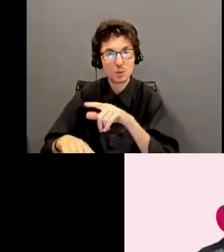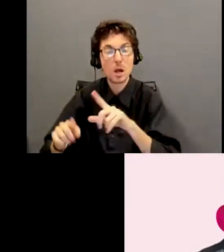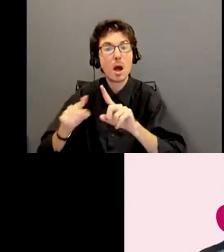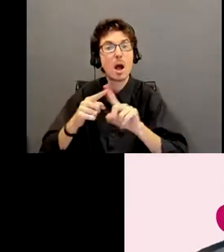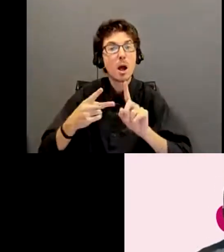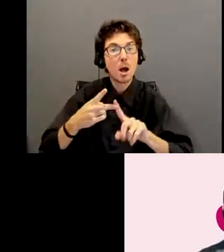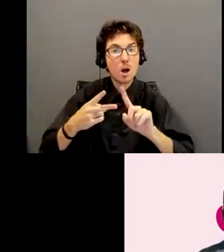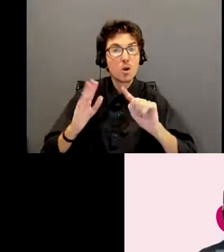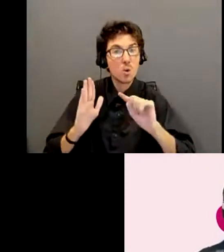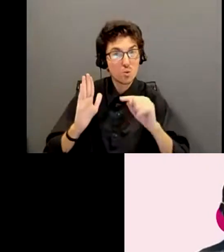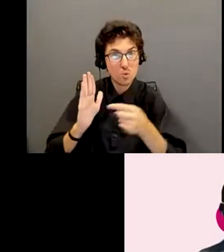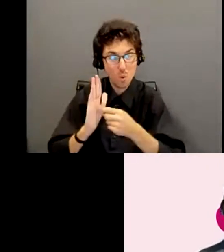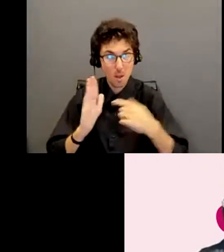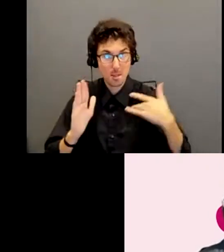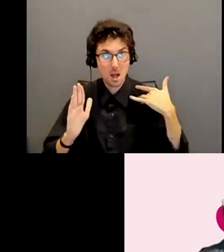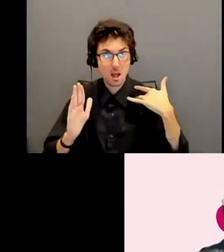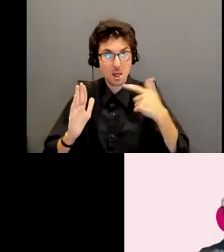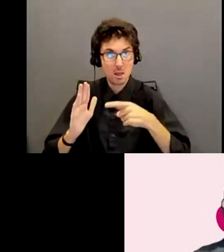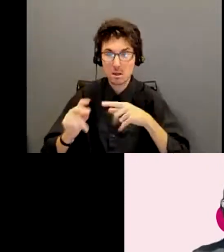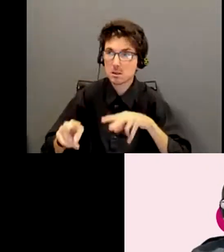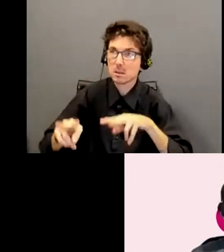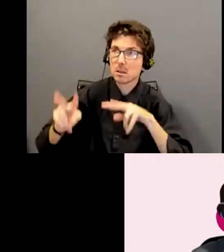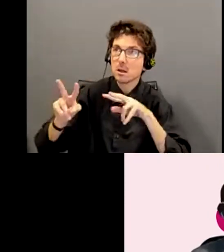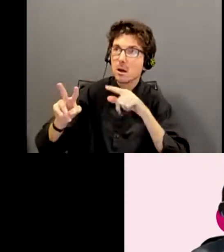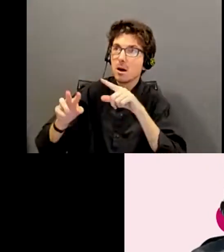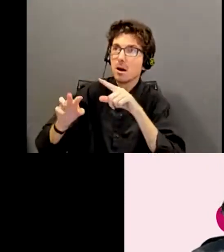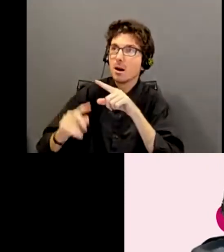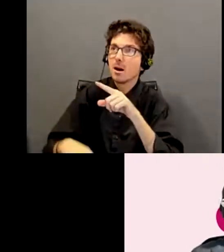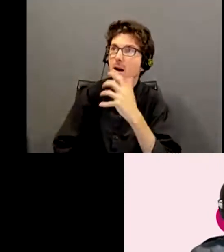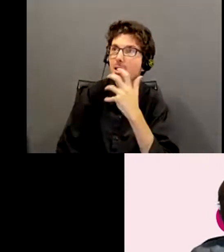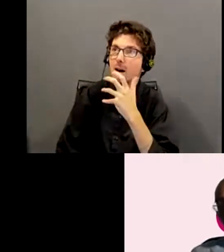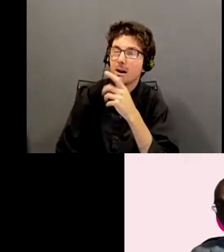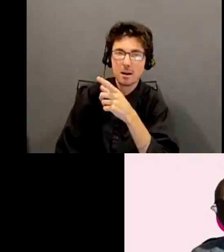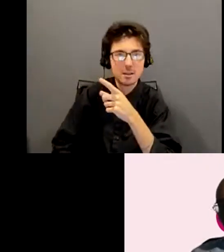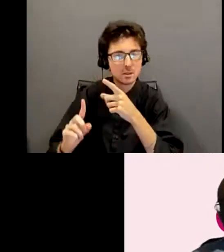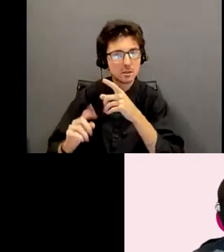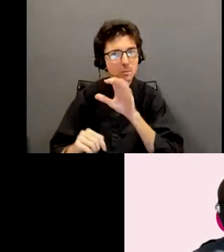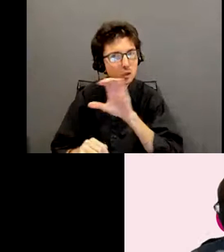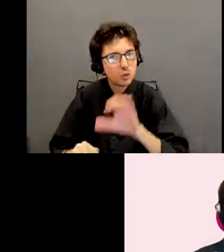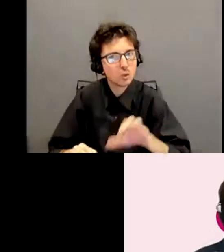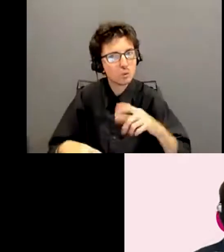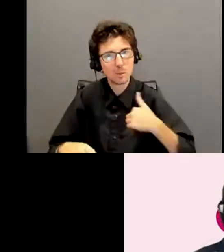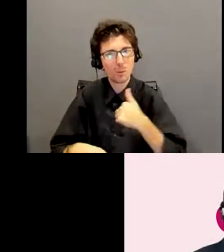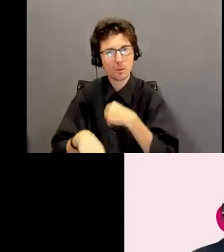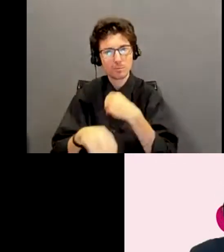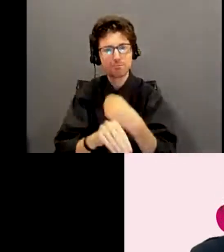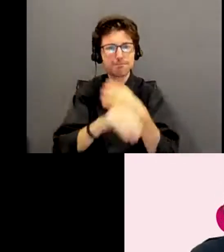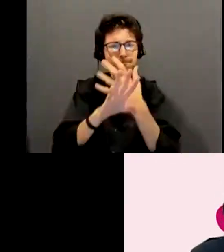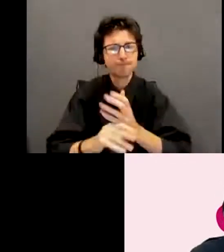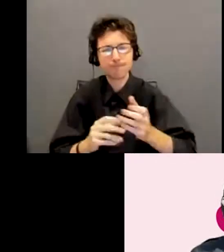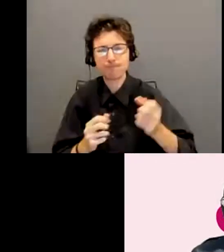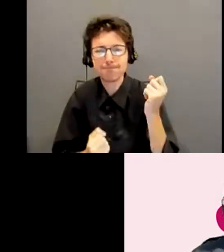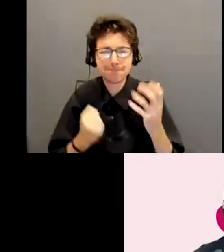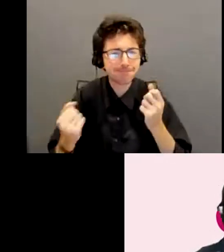felt for the first time, I think, that they can be somebody not just, you know, that takes, but